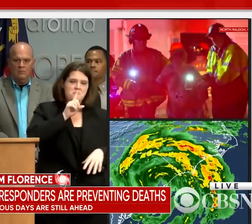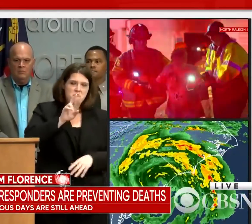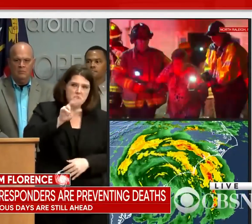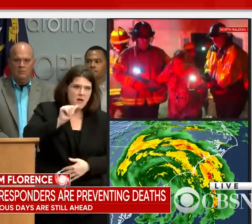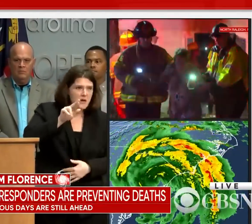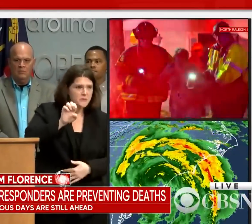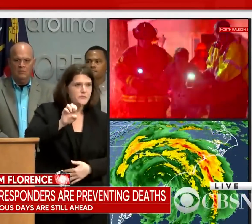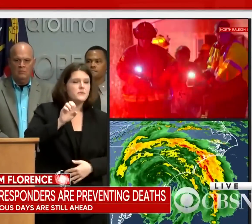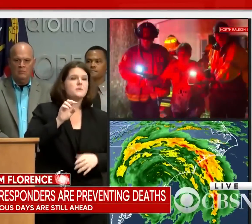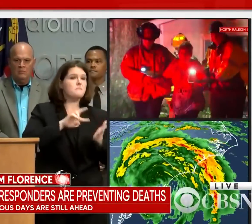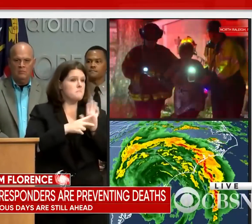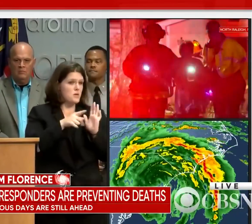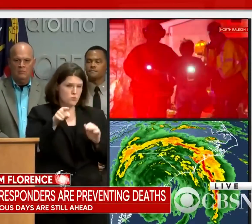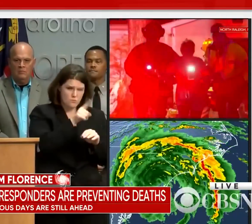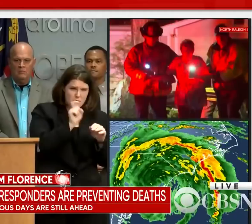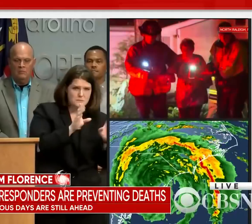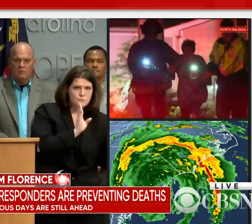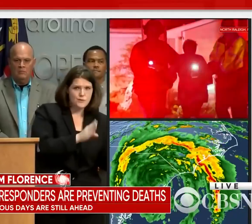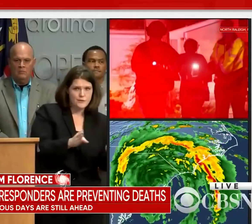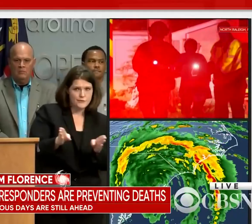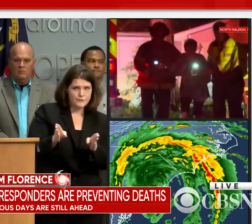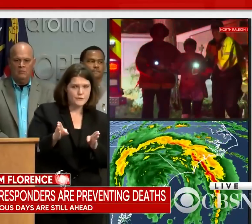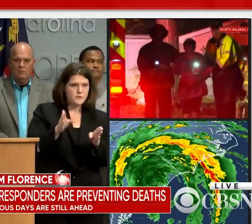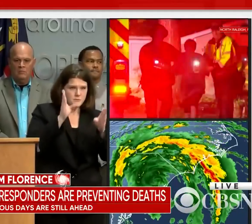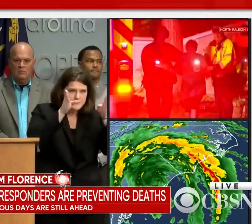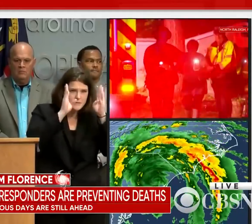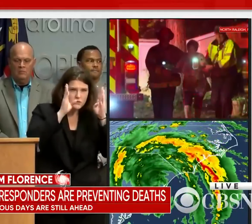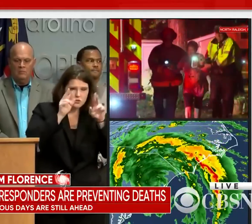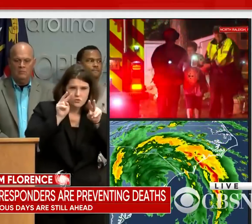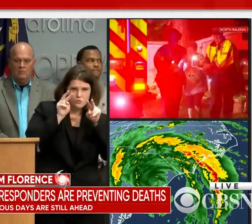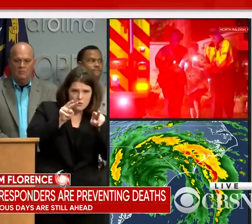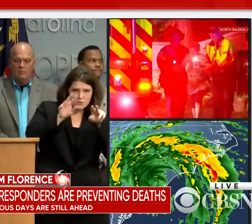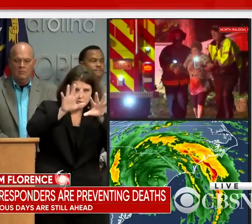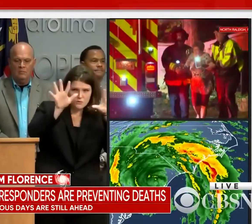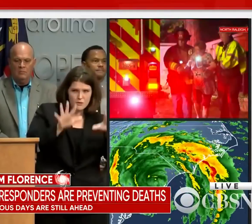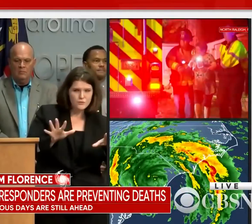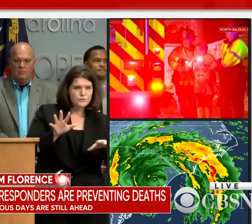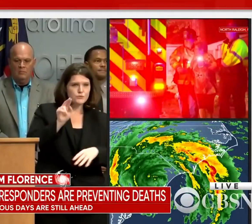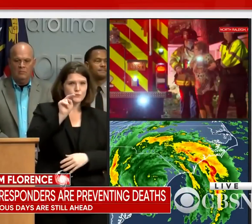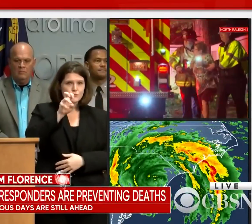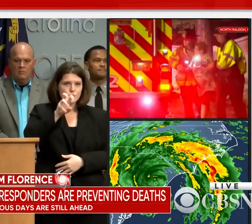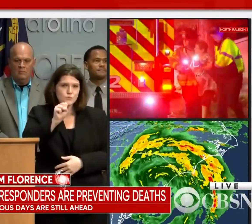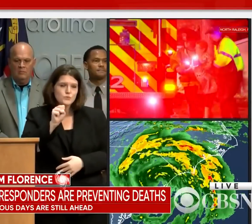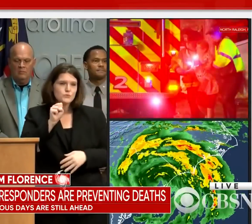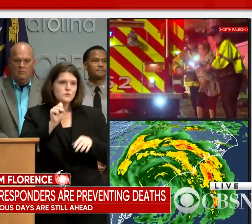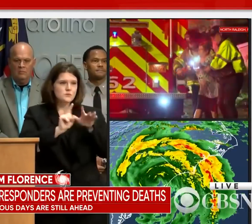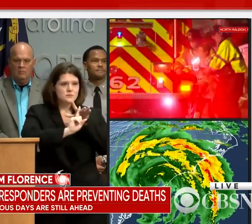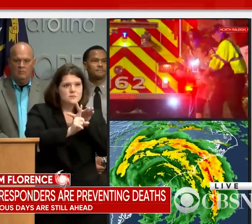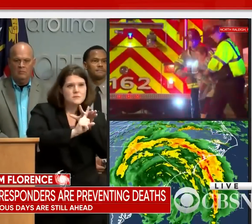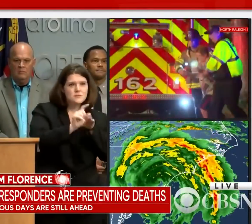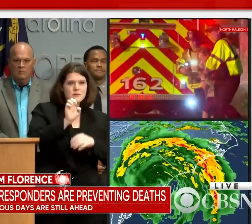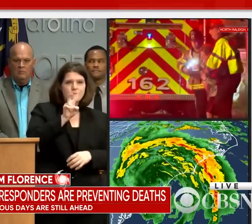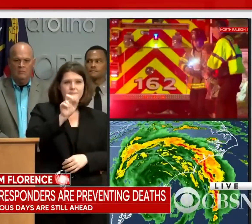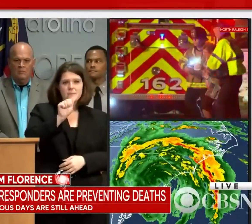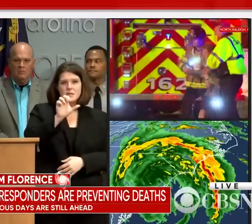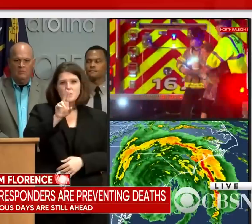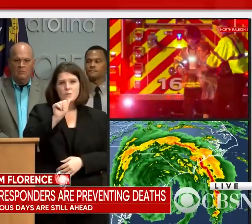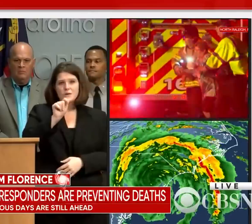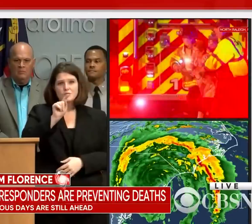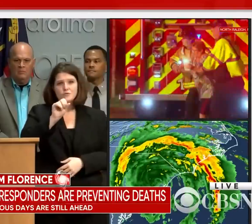Get prepared and stay alert for forecast updates and emergency evacuation orders.